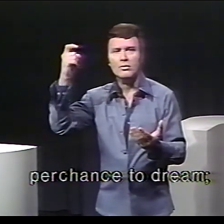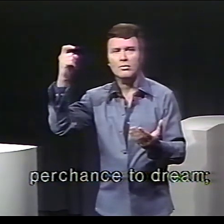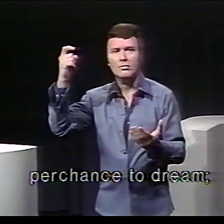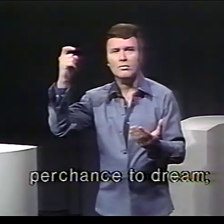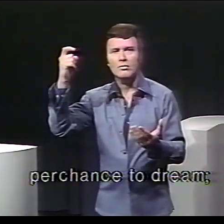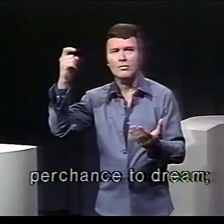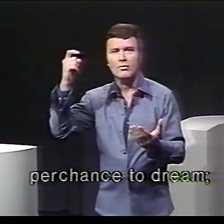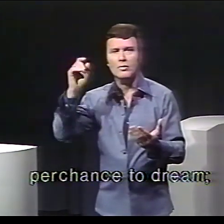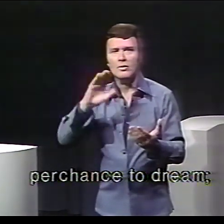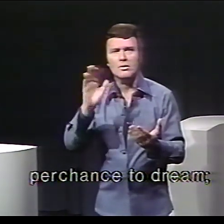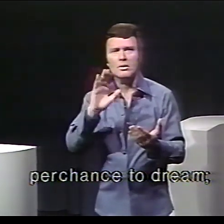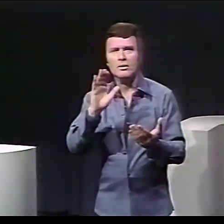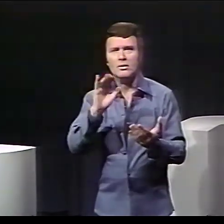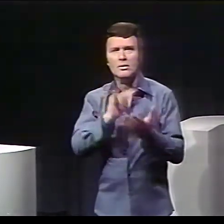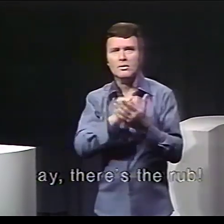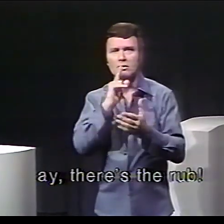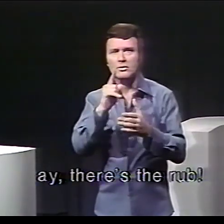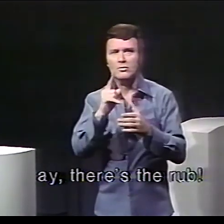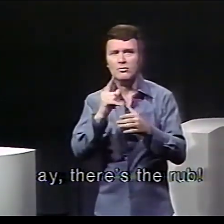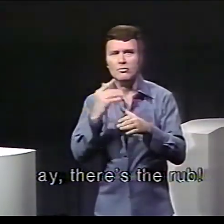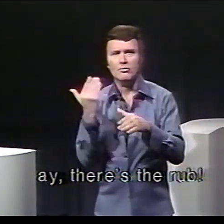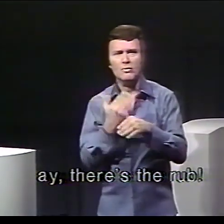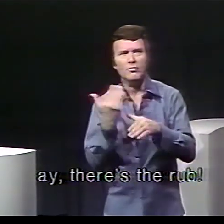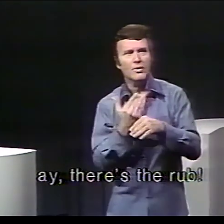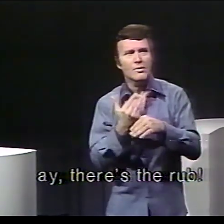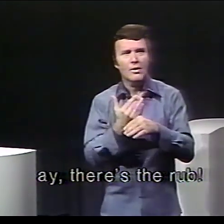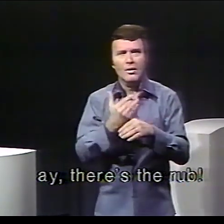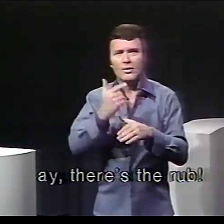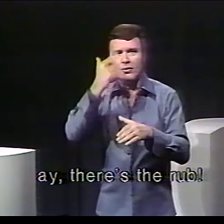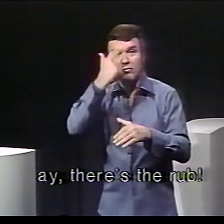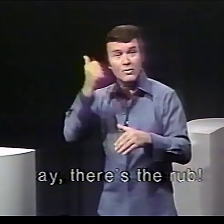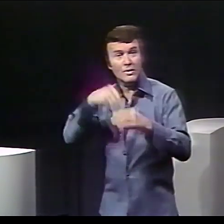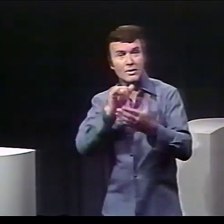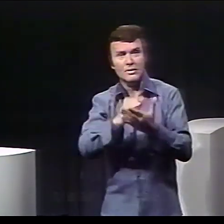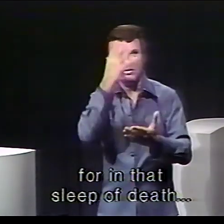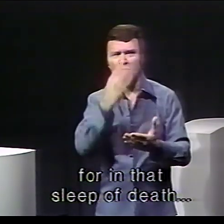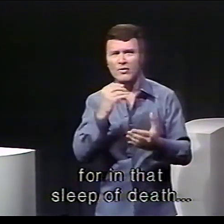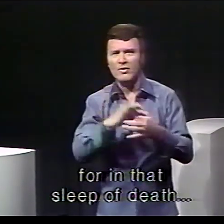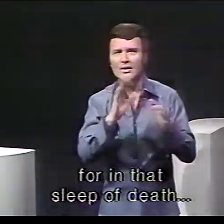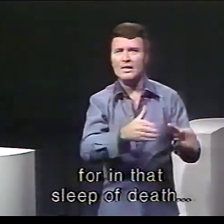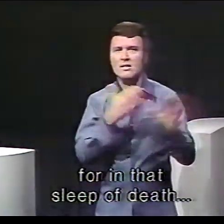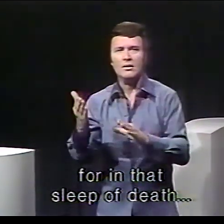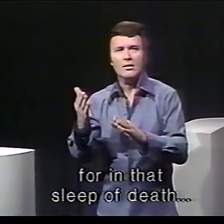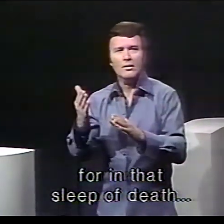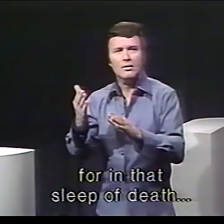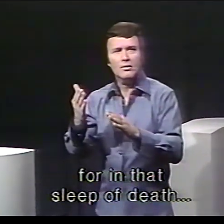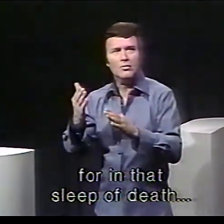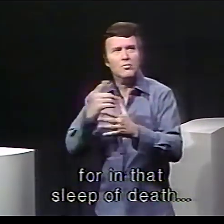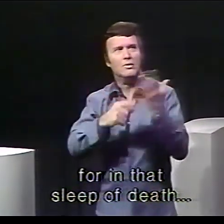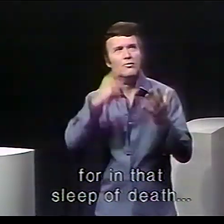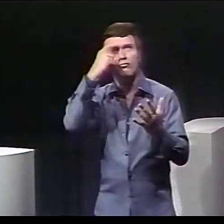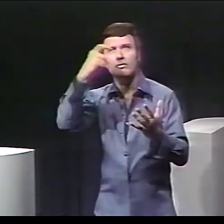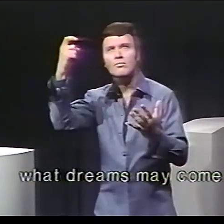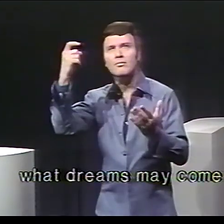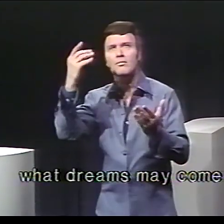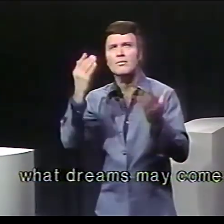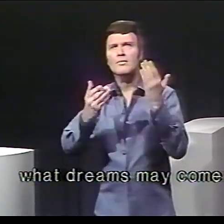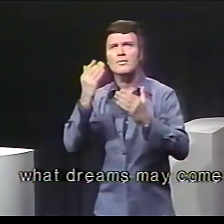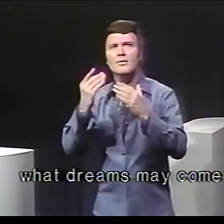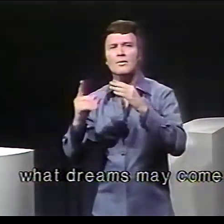perchance to dream. Ah, there's the rub. For in that sleep of death, what dreams may